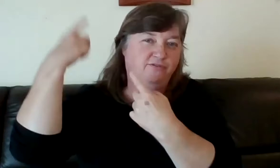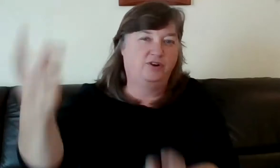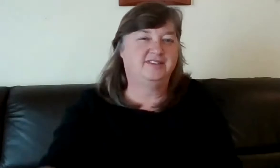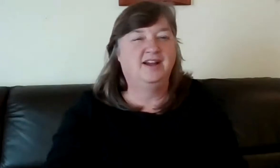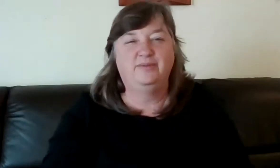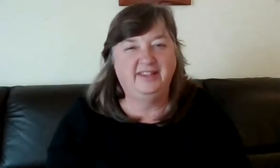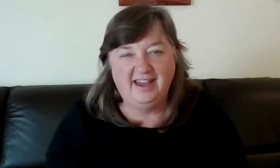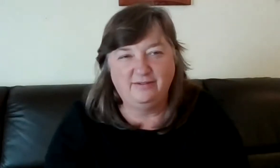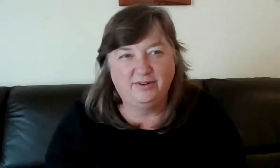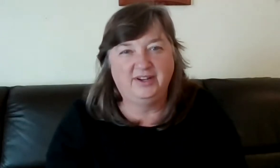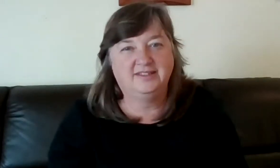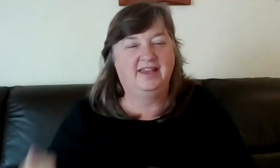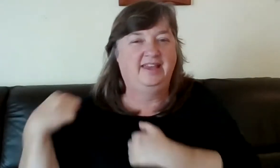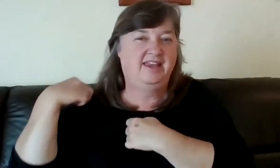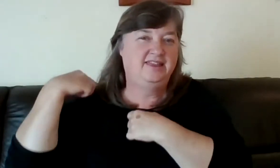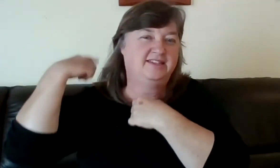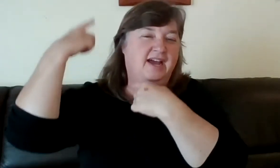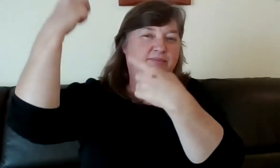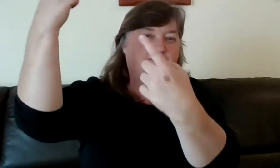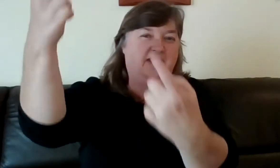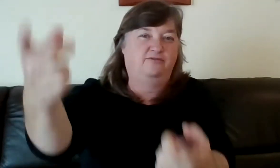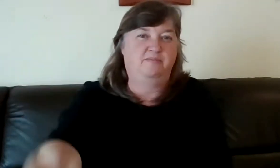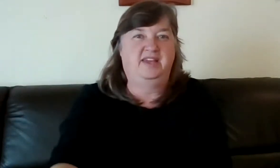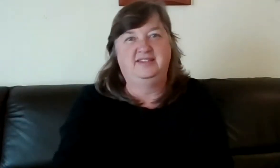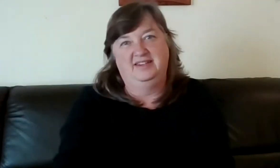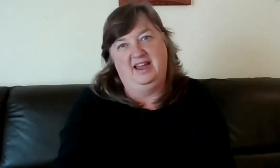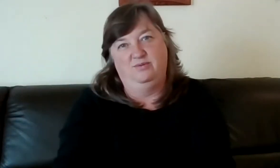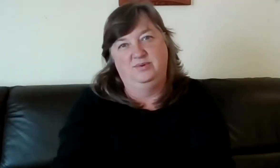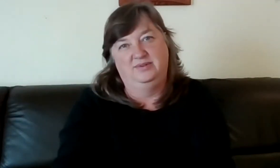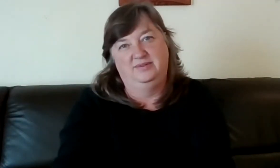ever, it's not really ever. It's like in the time span from then to now.